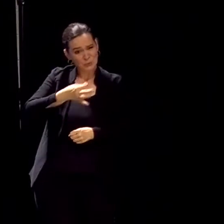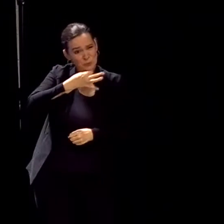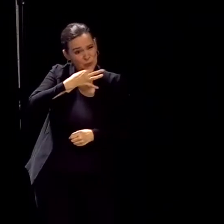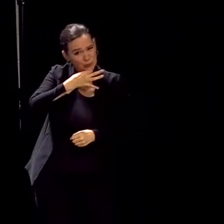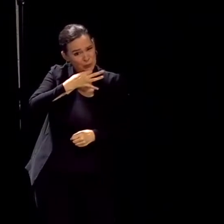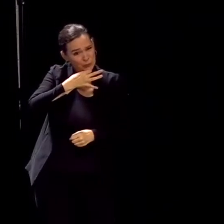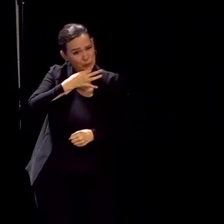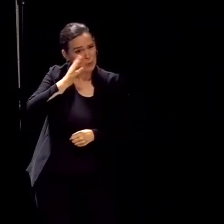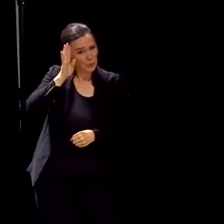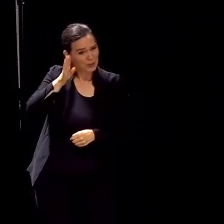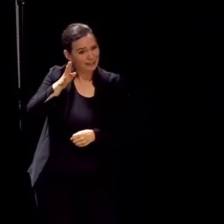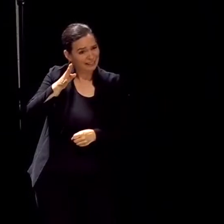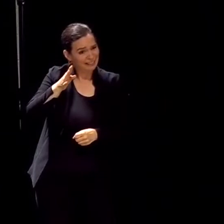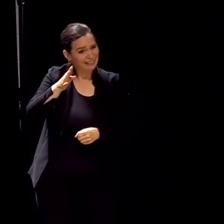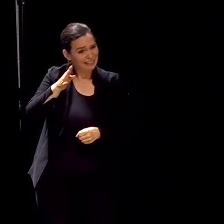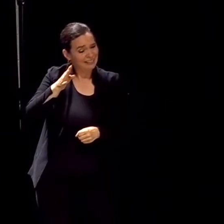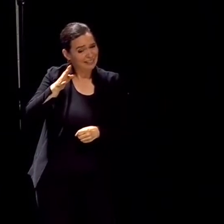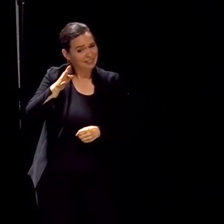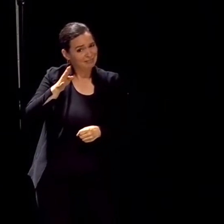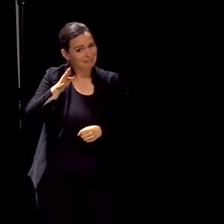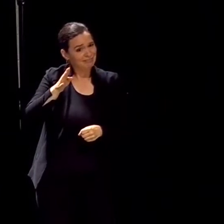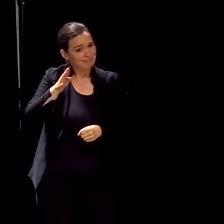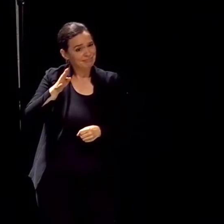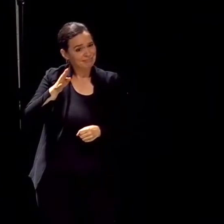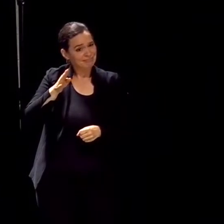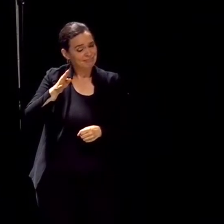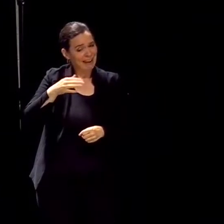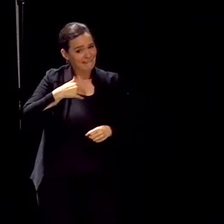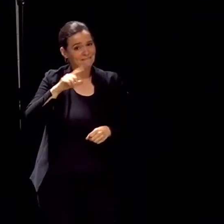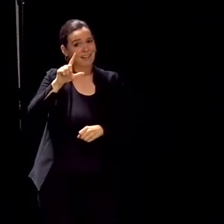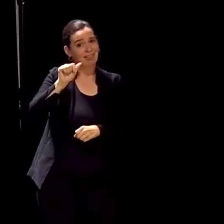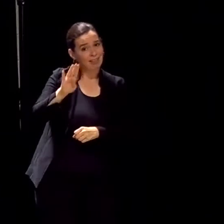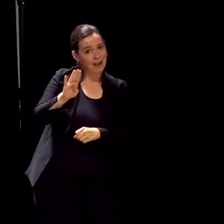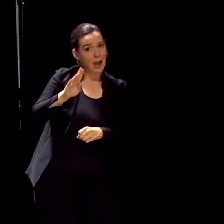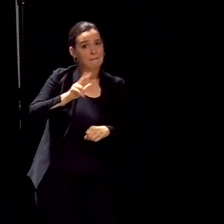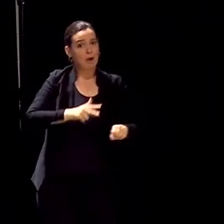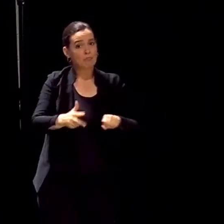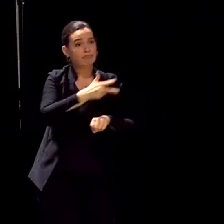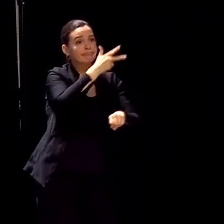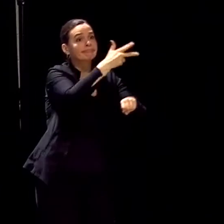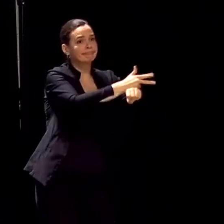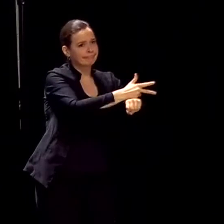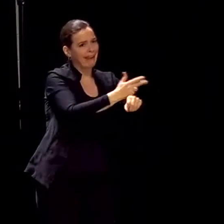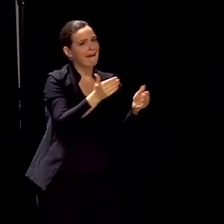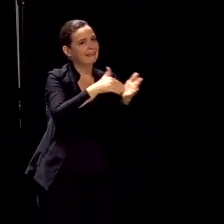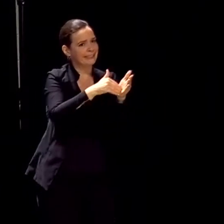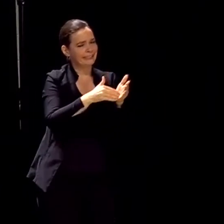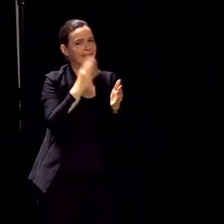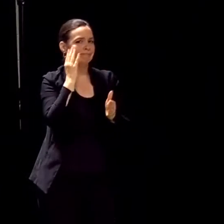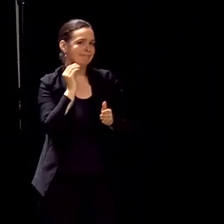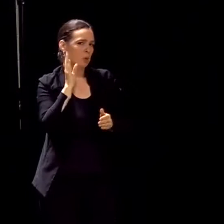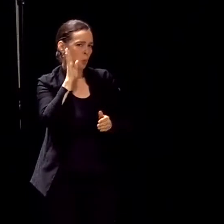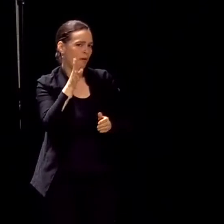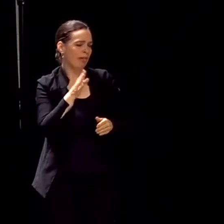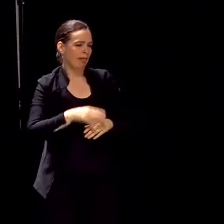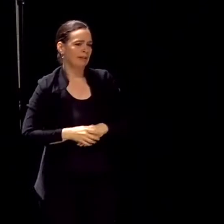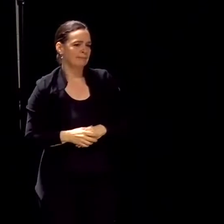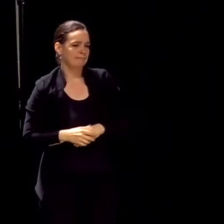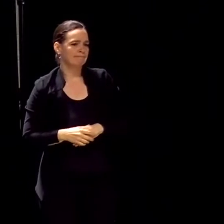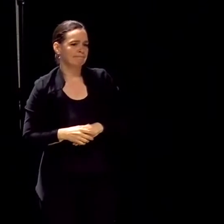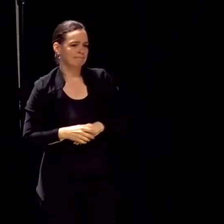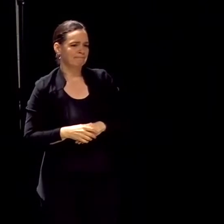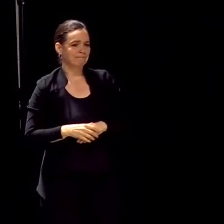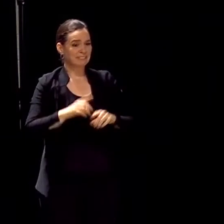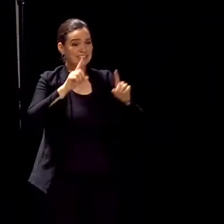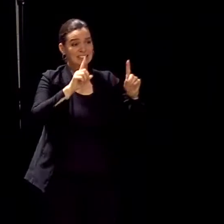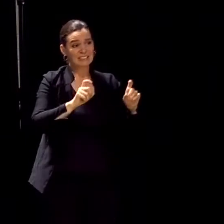communities vulnerable, and we're going to need to grind this thing out. Those will be done in school while kids are there? Yeah, we're working through those